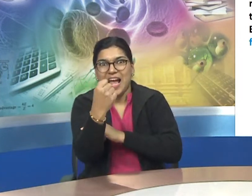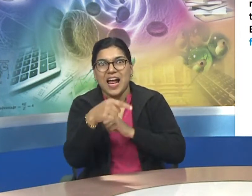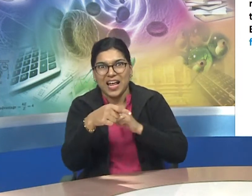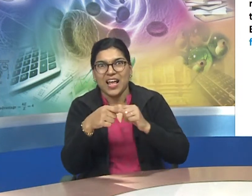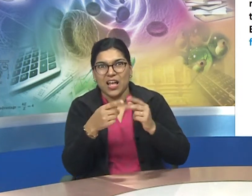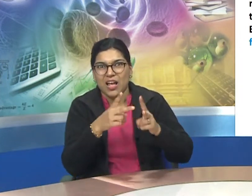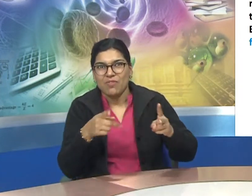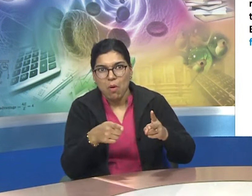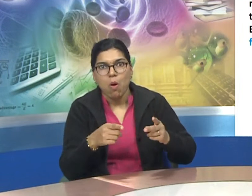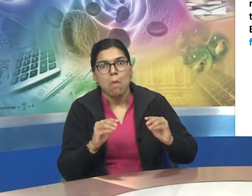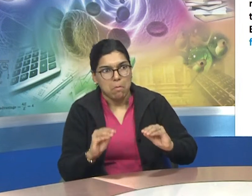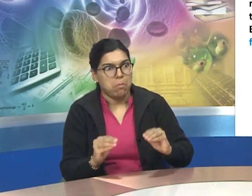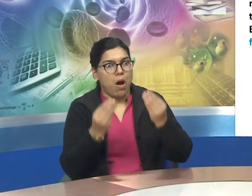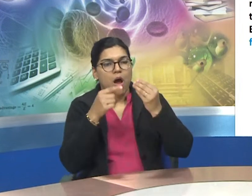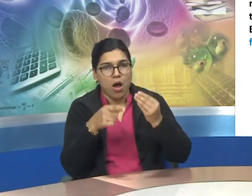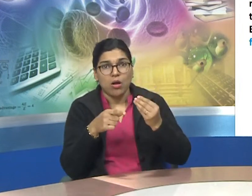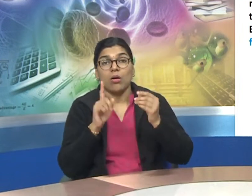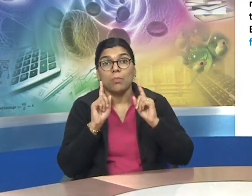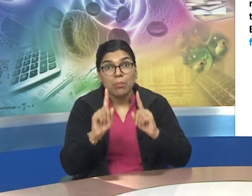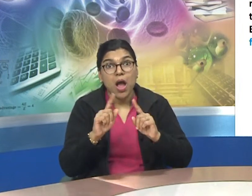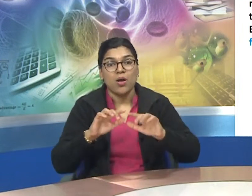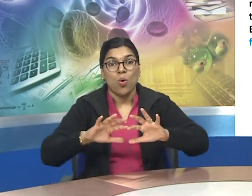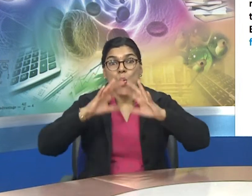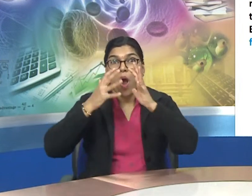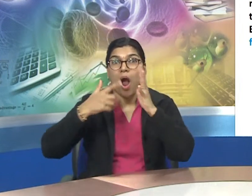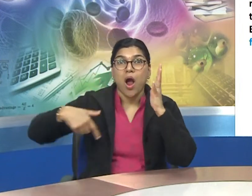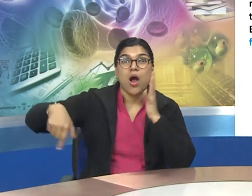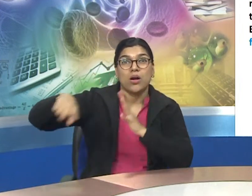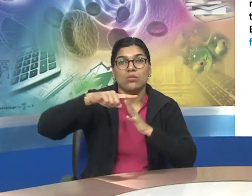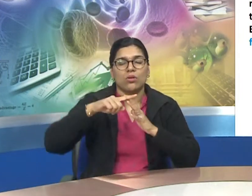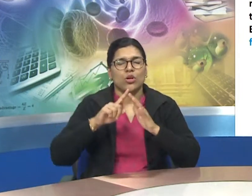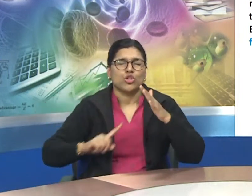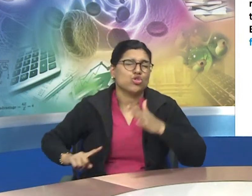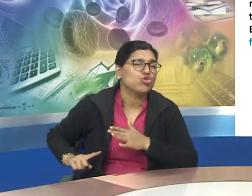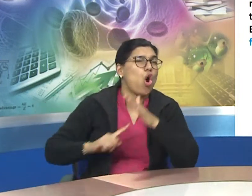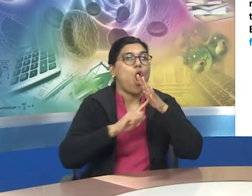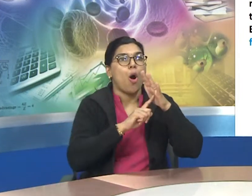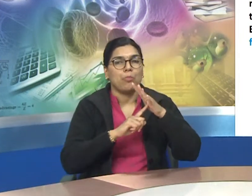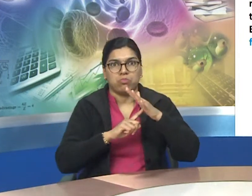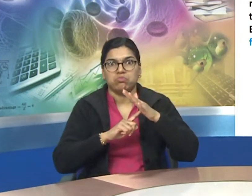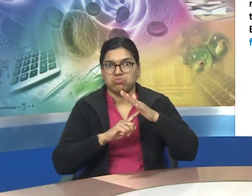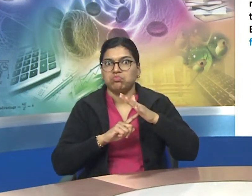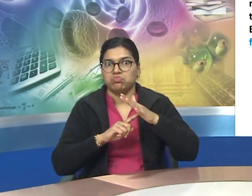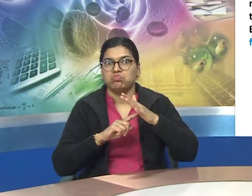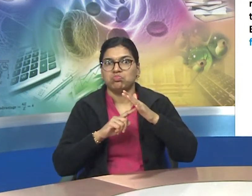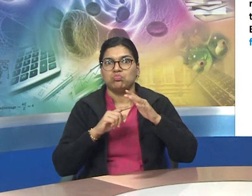So not only do we have the world's only ministry for renewable energy sources,